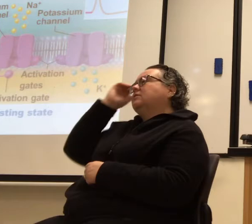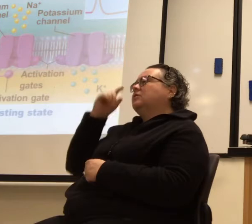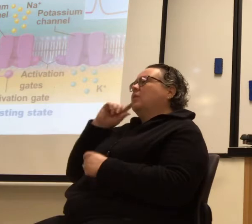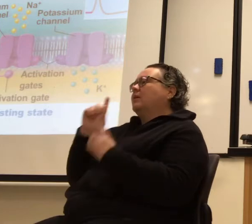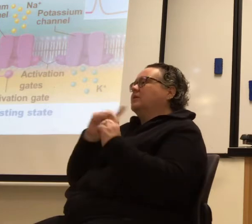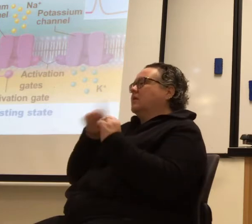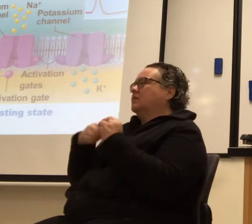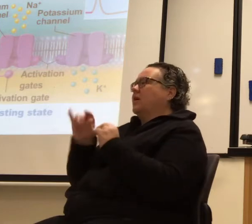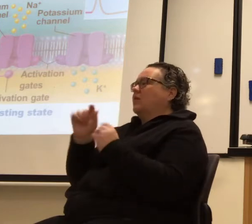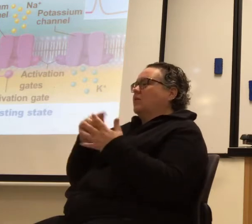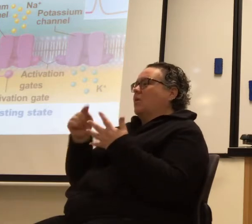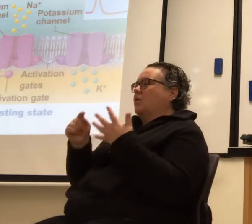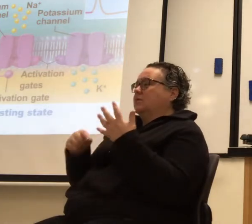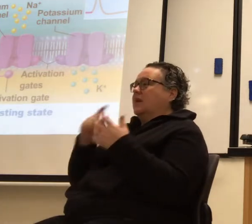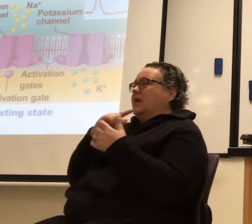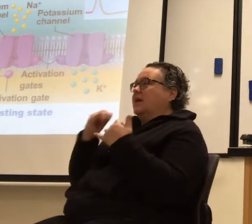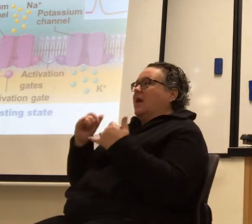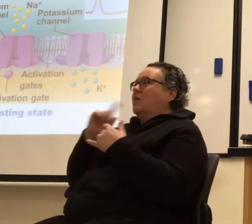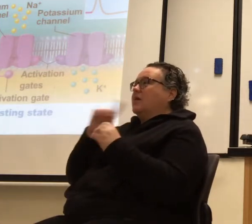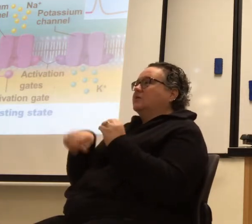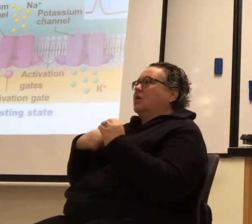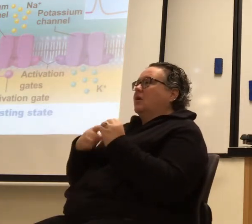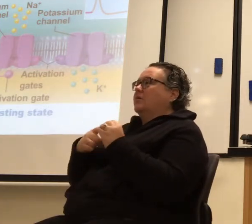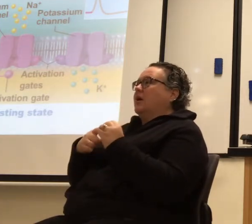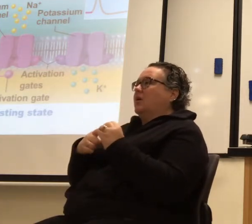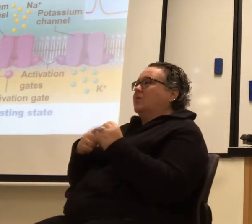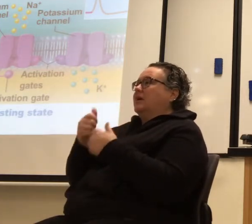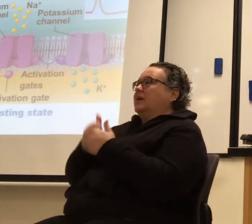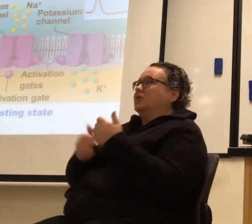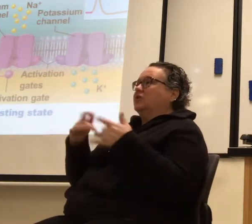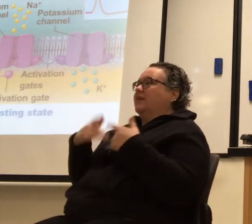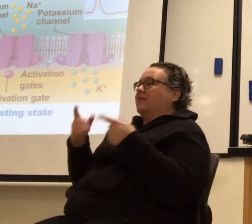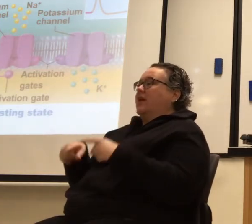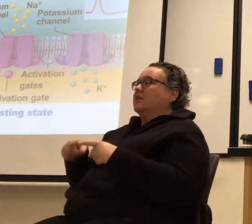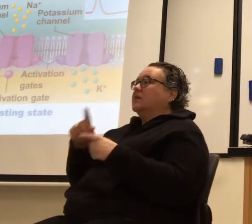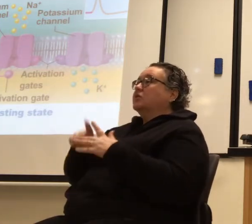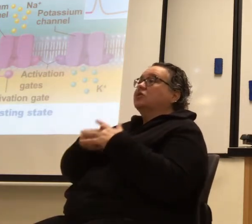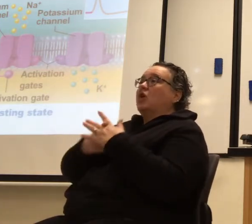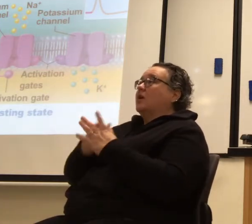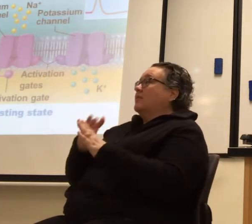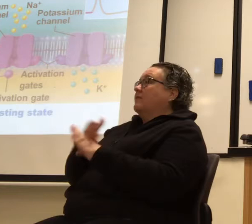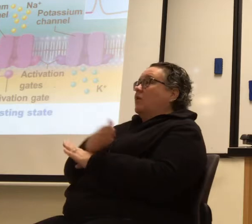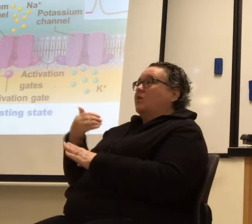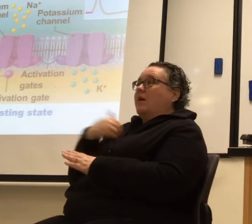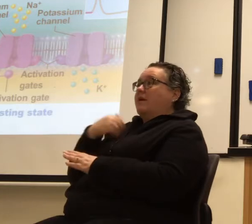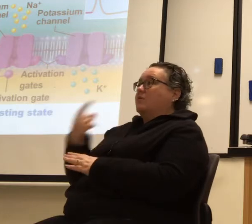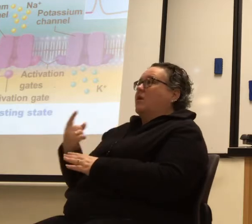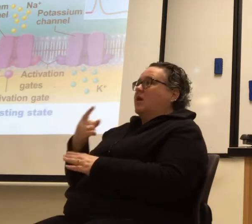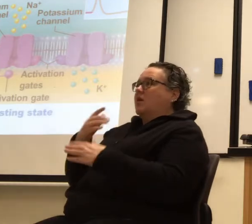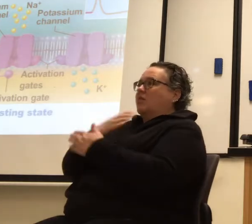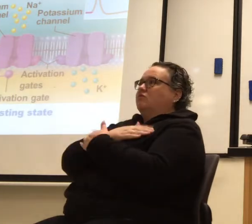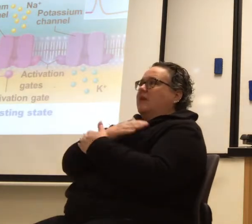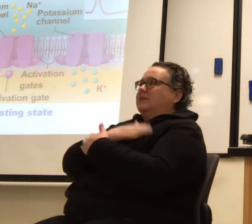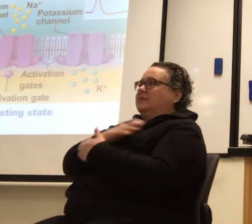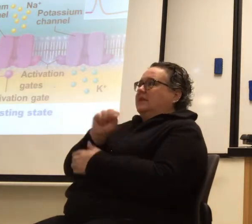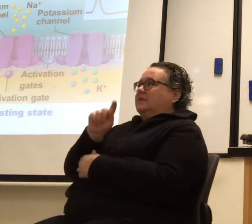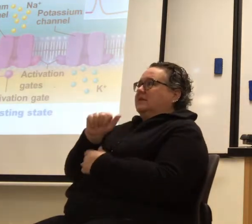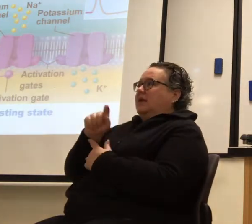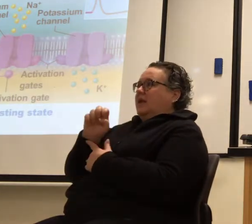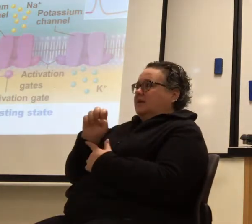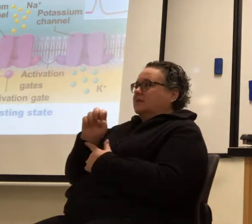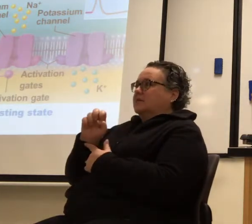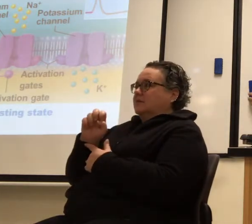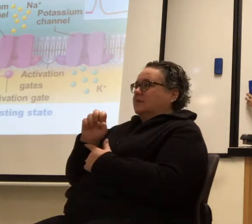going through each phase of the action potential, starting before you even have one, the resting state.